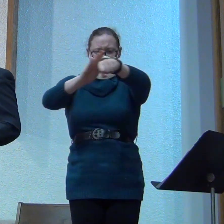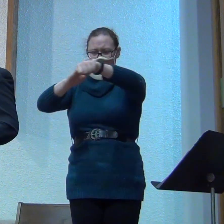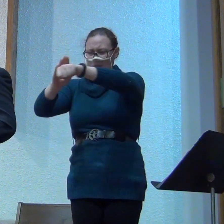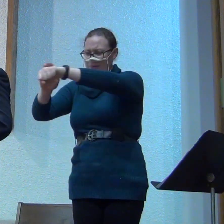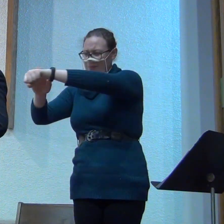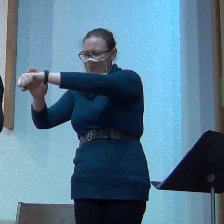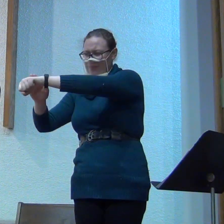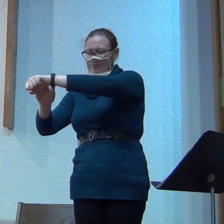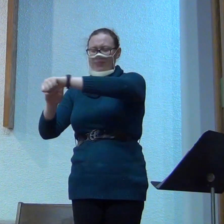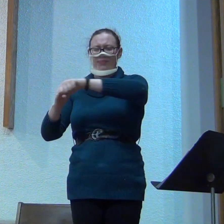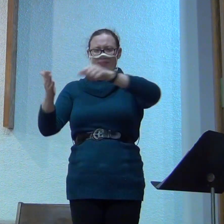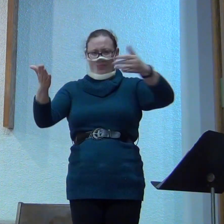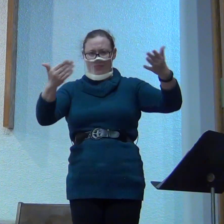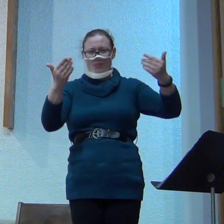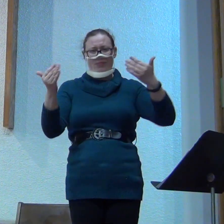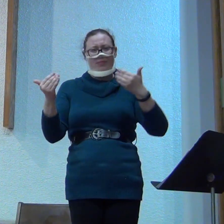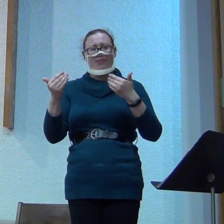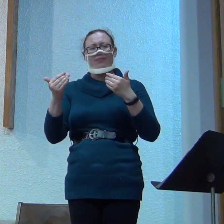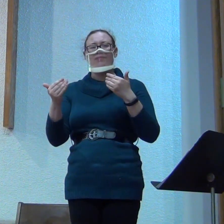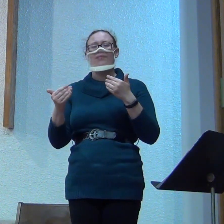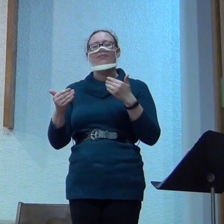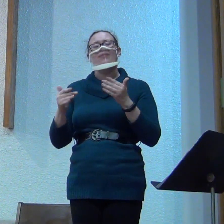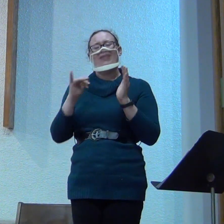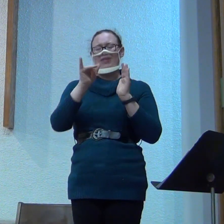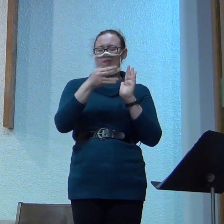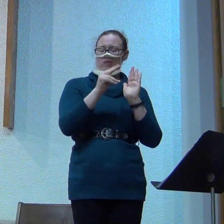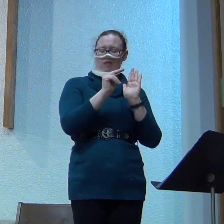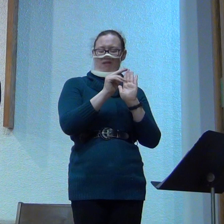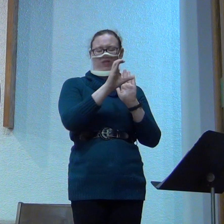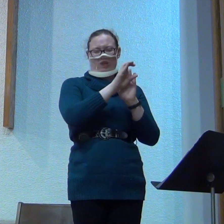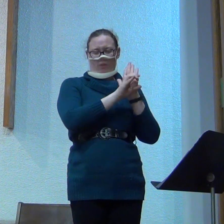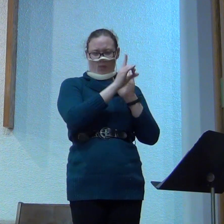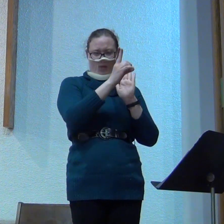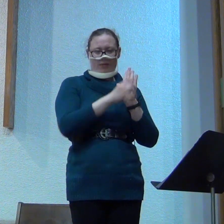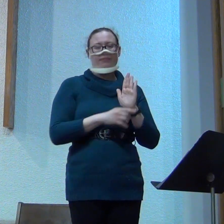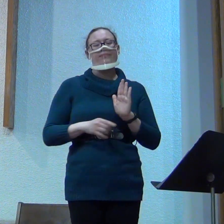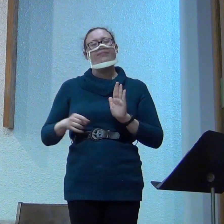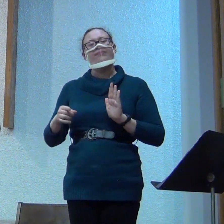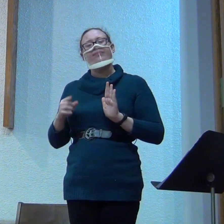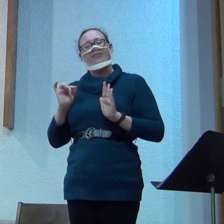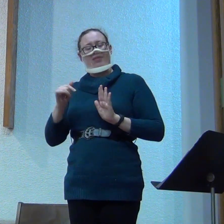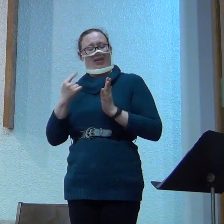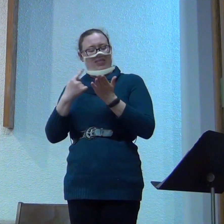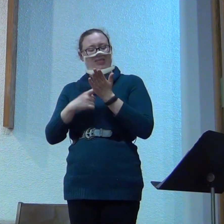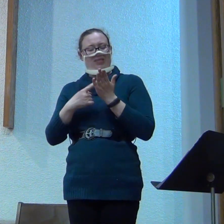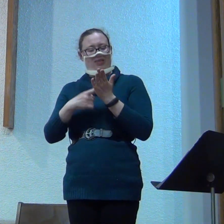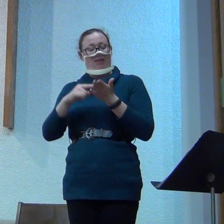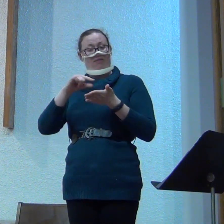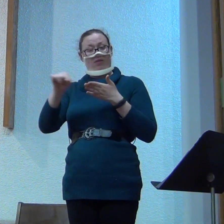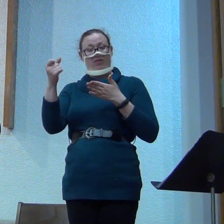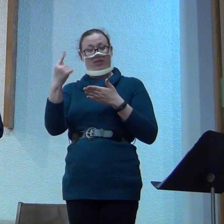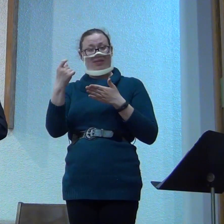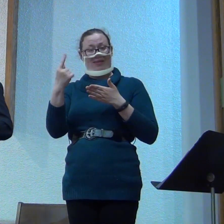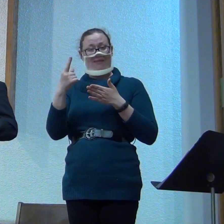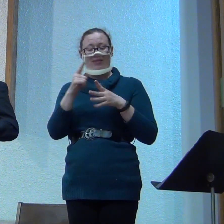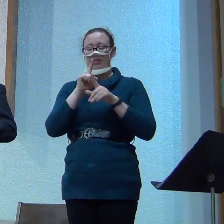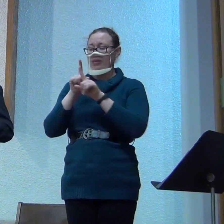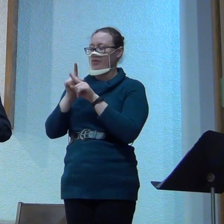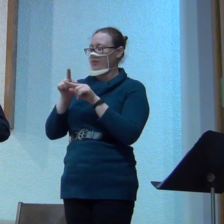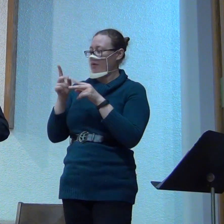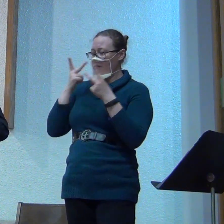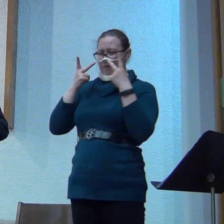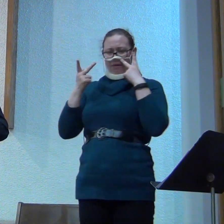here in the latter half of chapter 1. And that's who's being talked about here in verse 11. That they went,